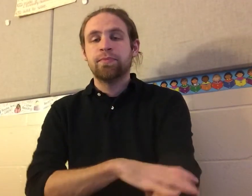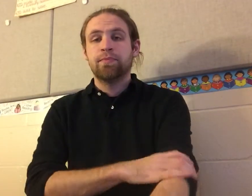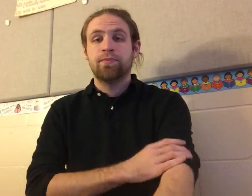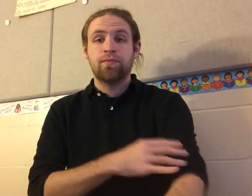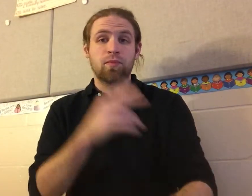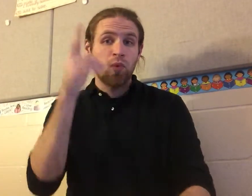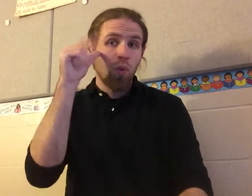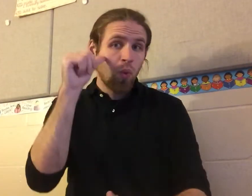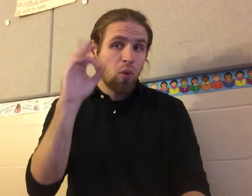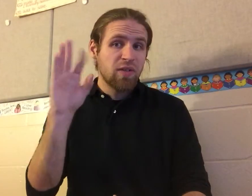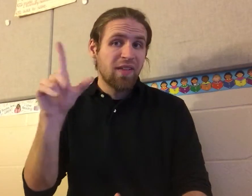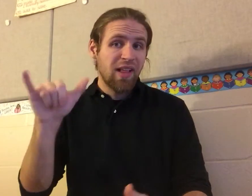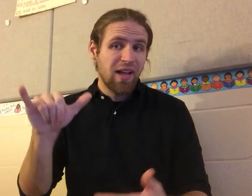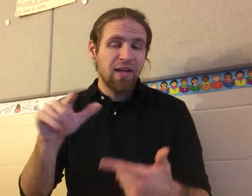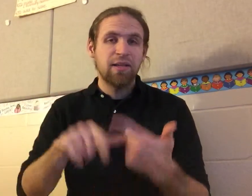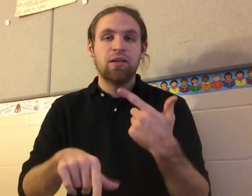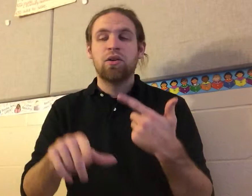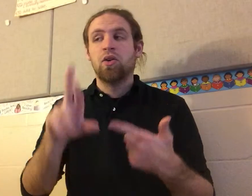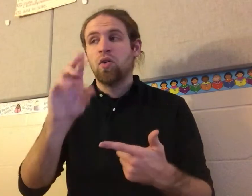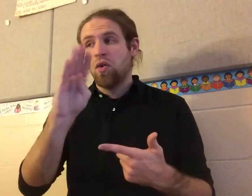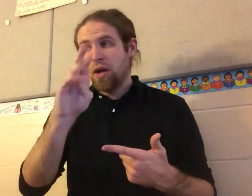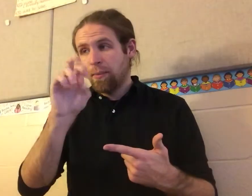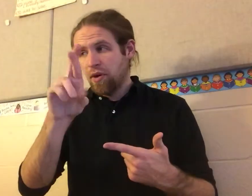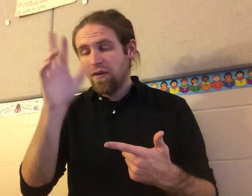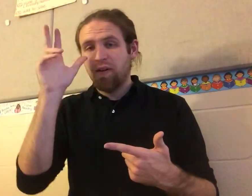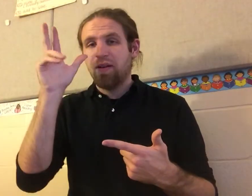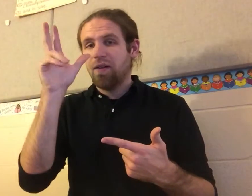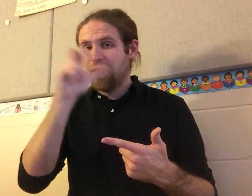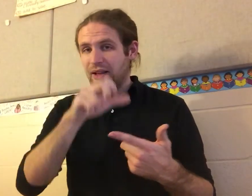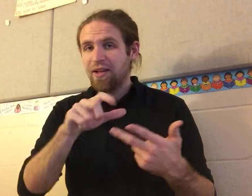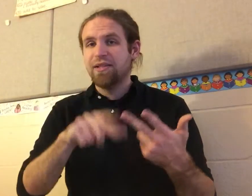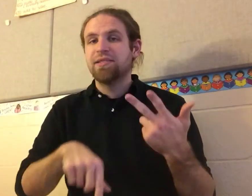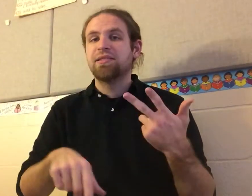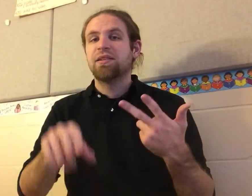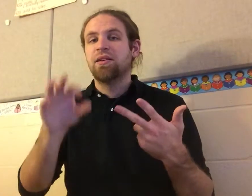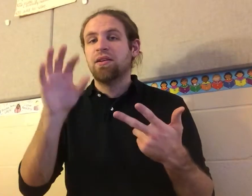Horseflies, robber flies, fruit flies,